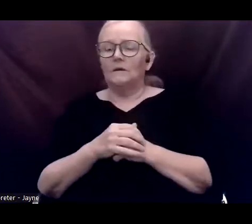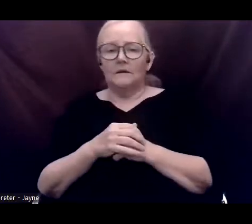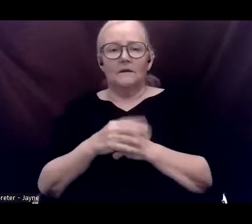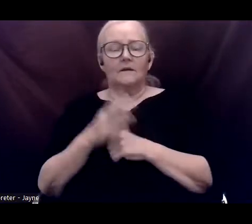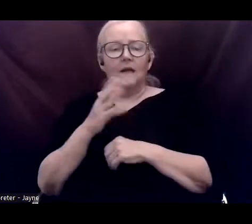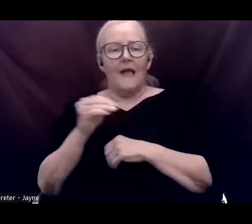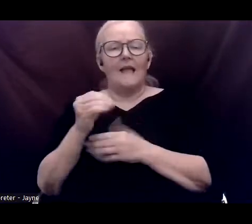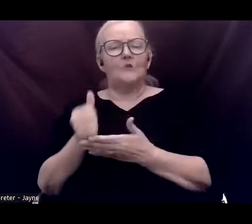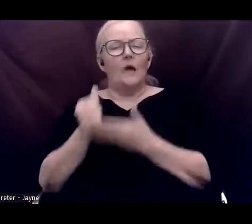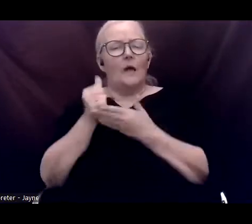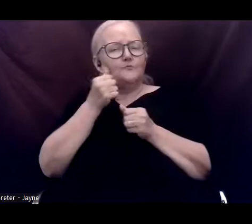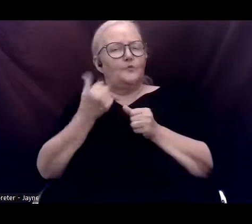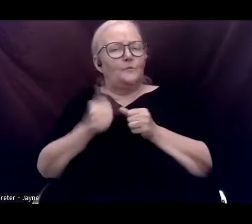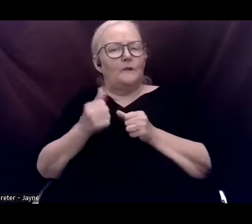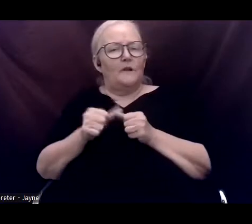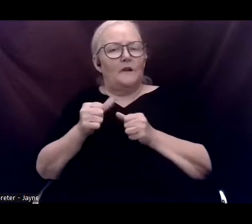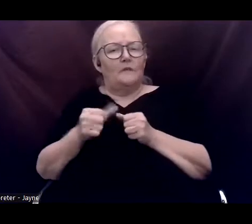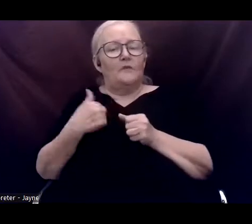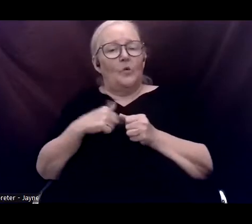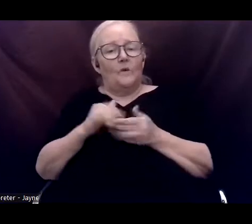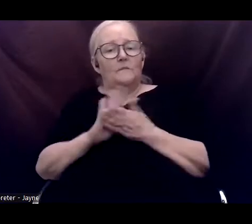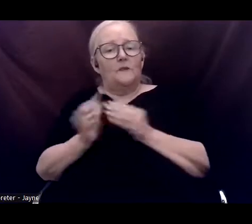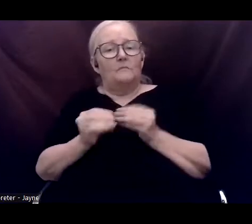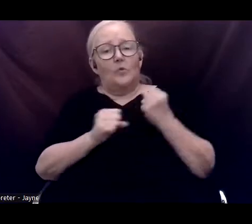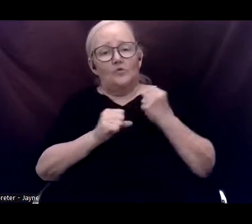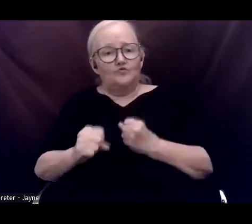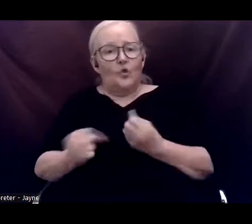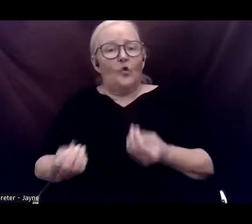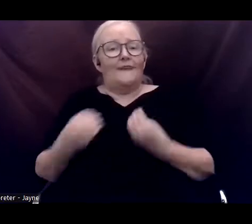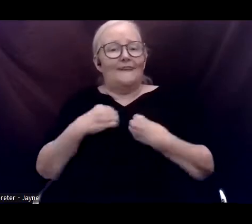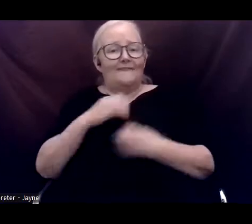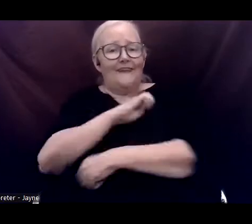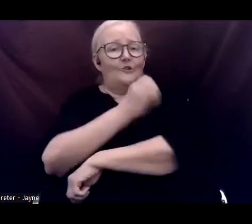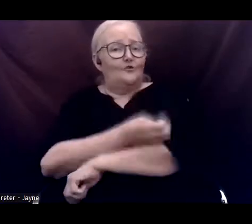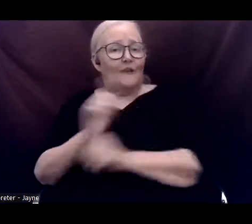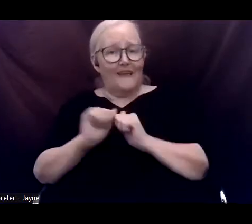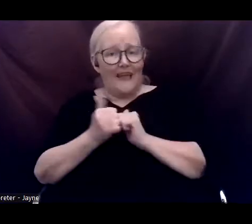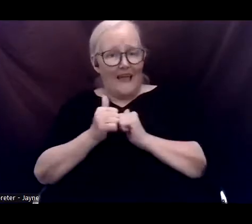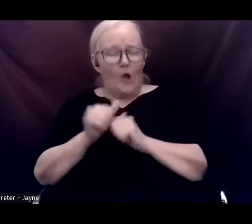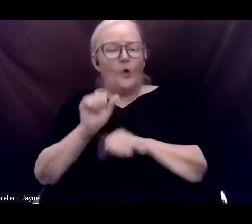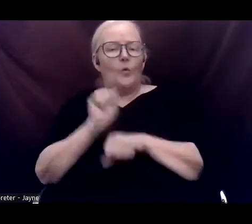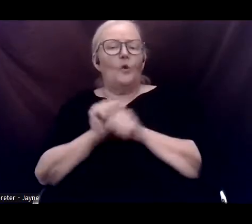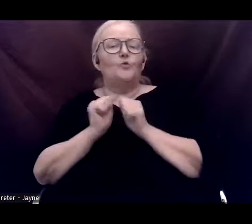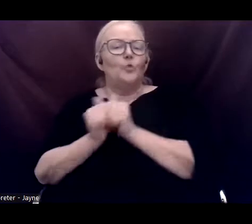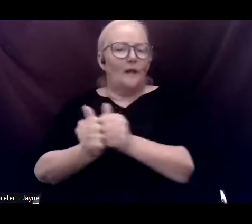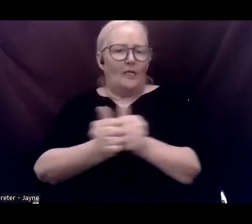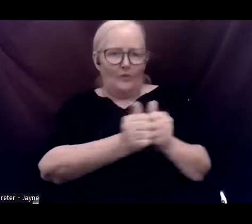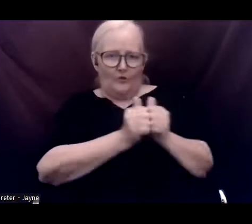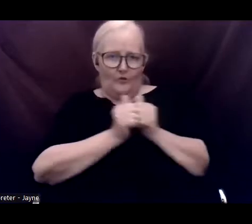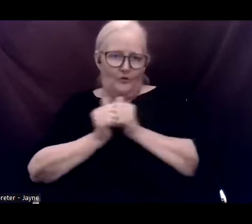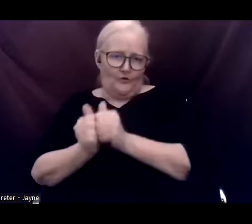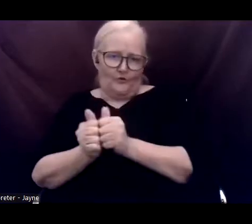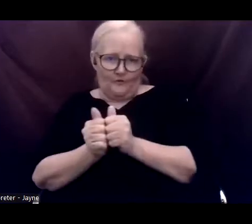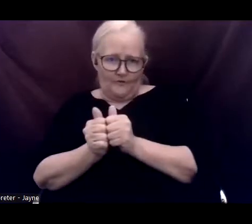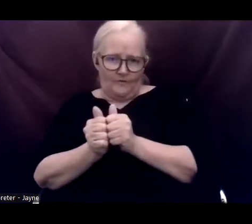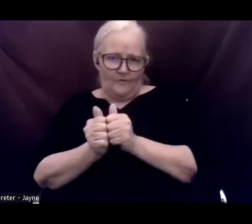a reminder that we gain strength and energy by working together, by